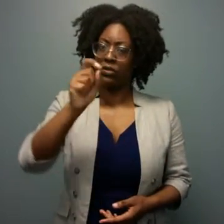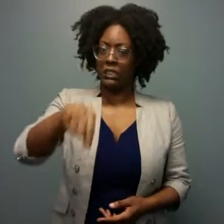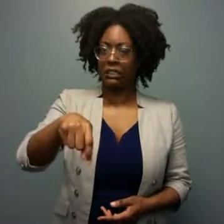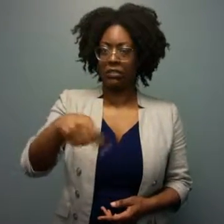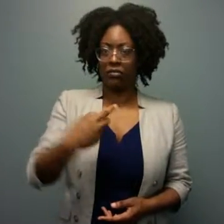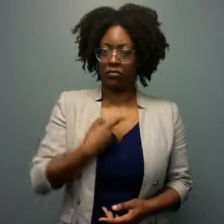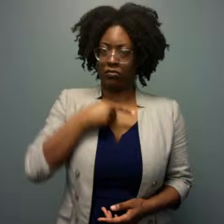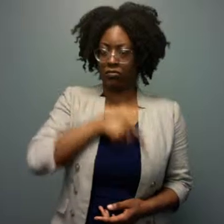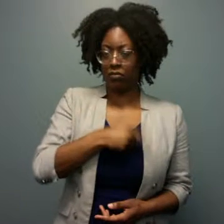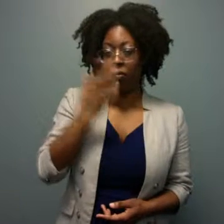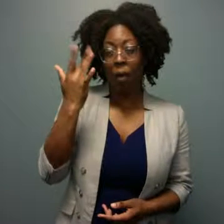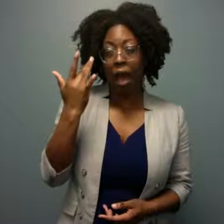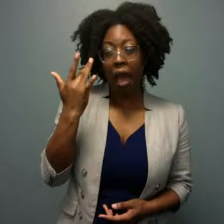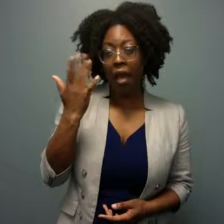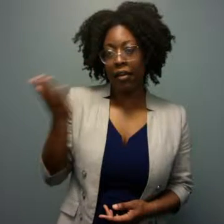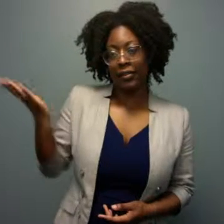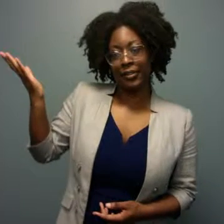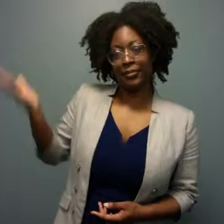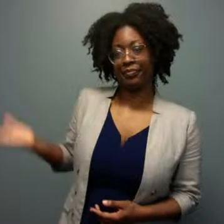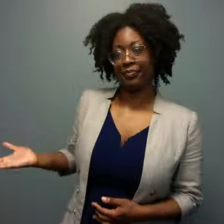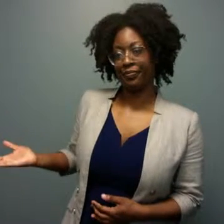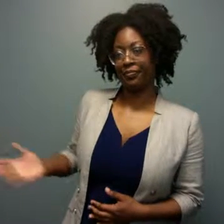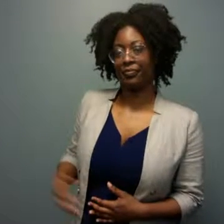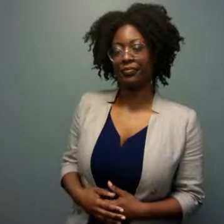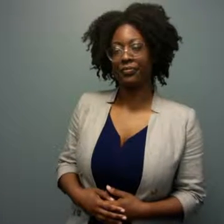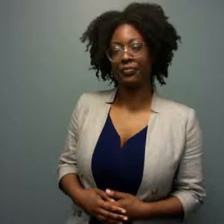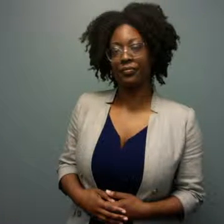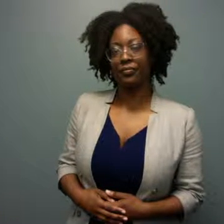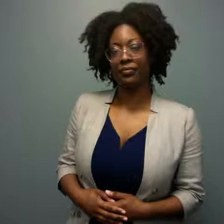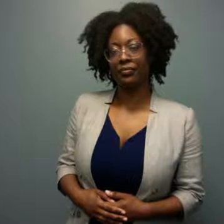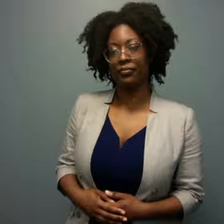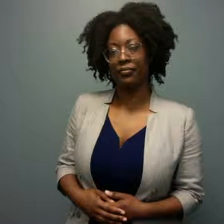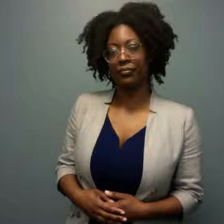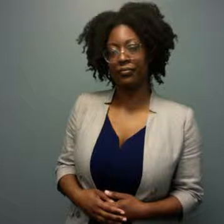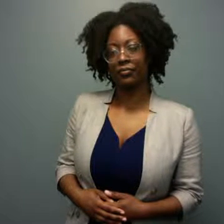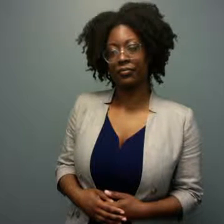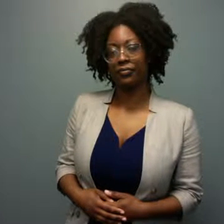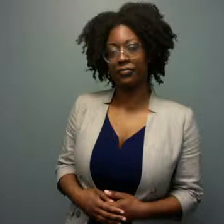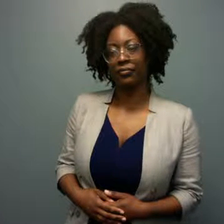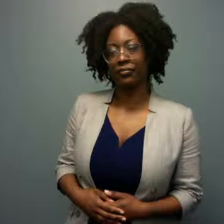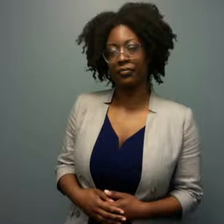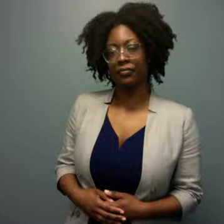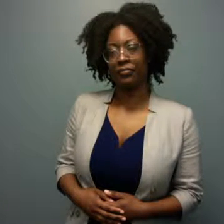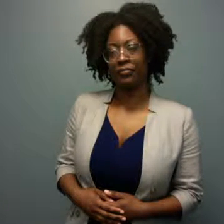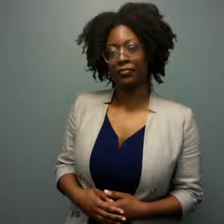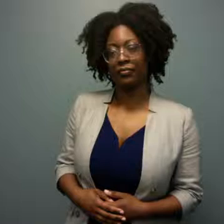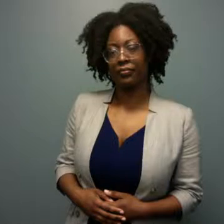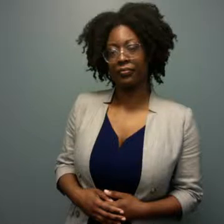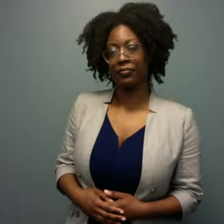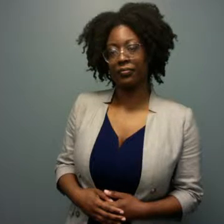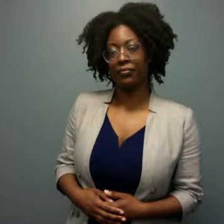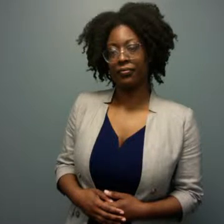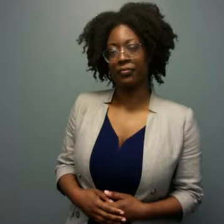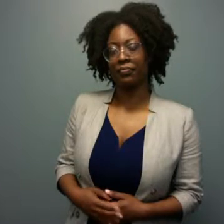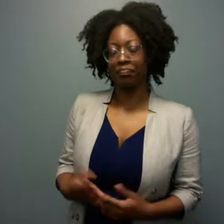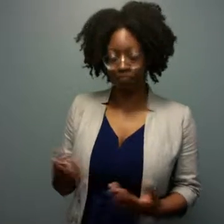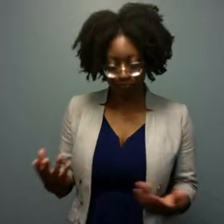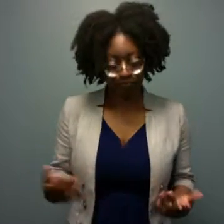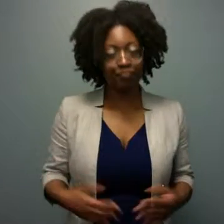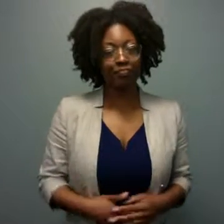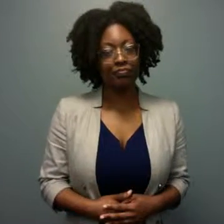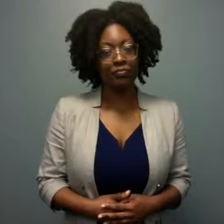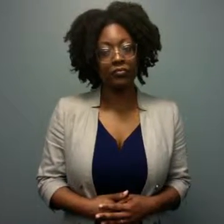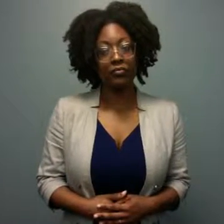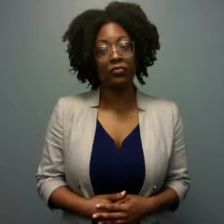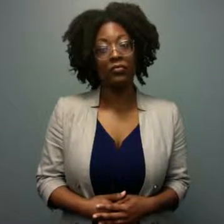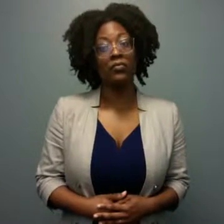of your chest pain, shortness of breath, positive stress tests, abnormal electrocardiogram, or other concerning symptoms or tests.